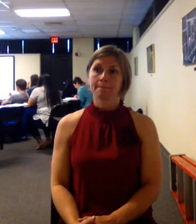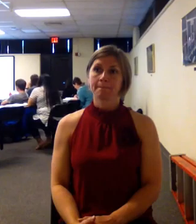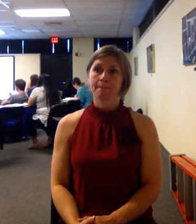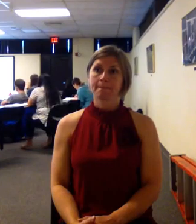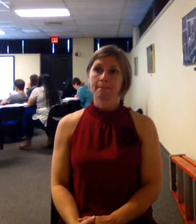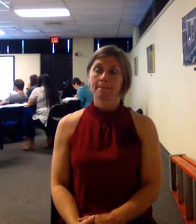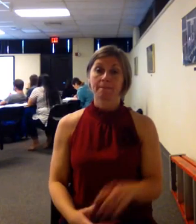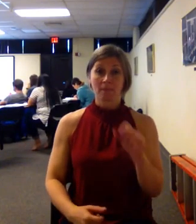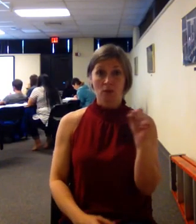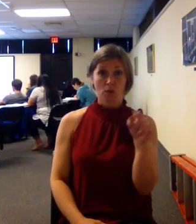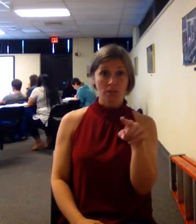Questions on that one?